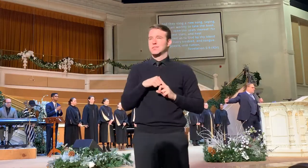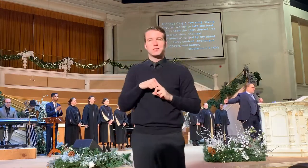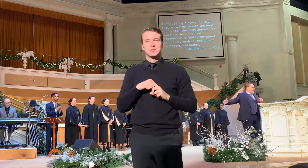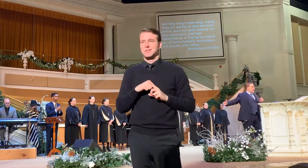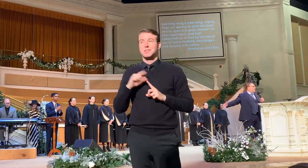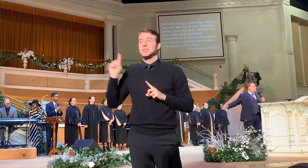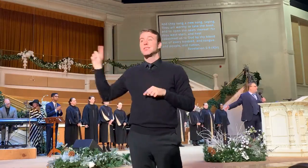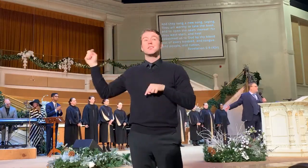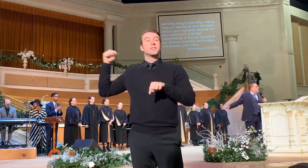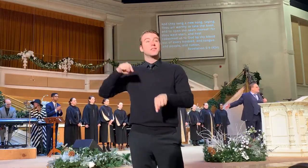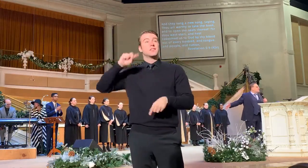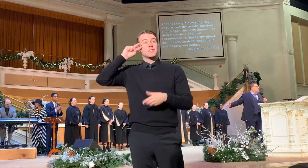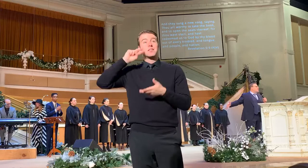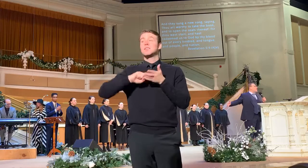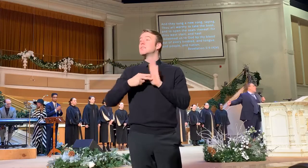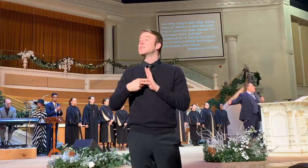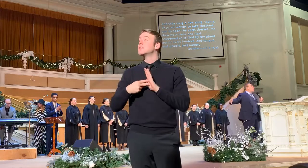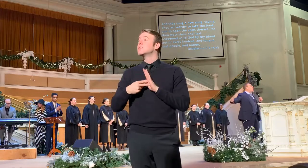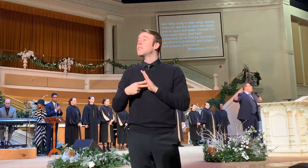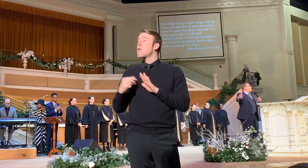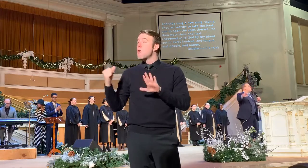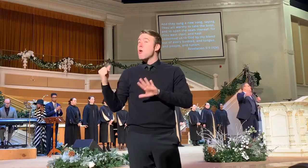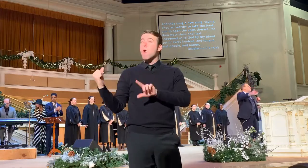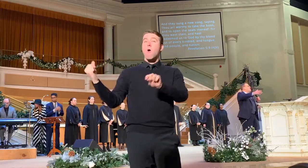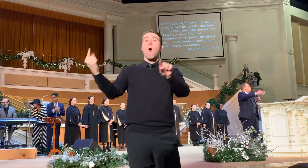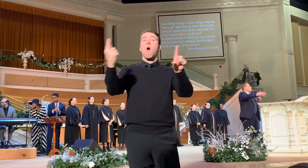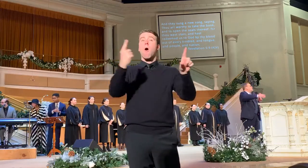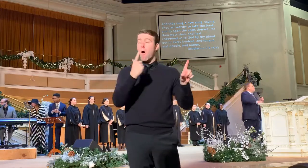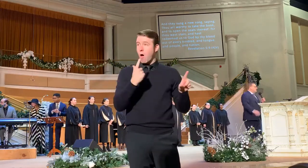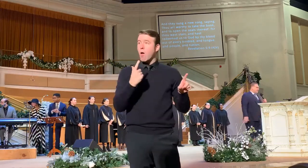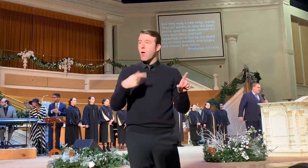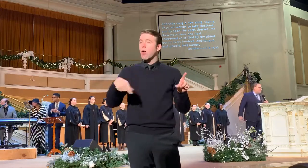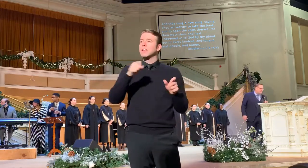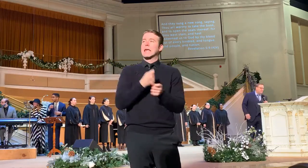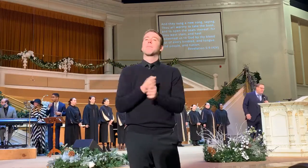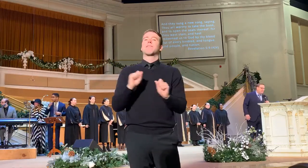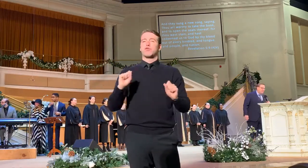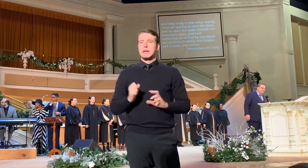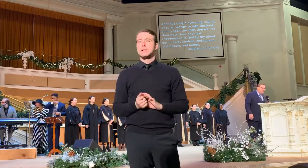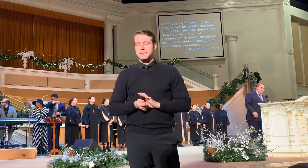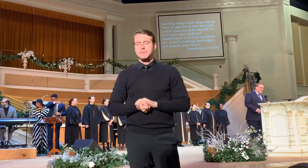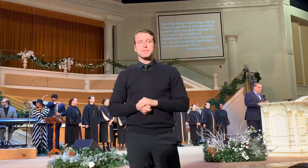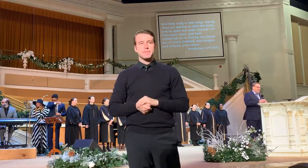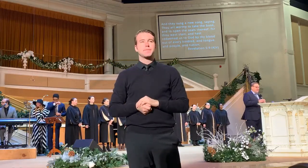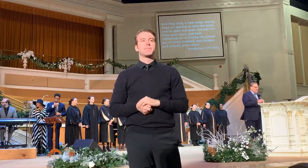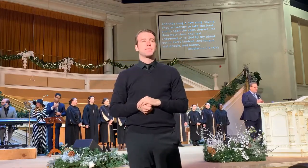But this one came so that all could be free.